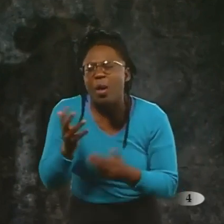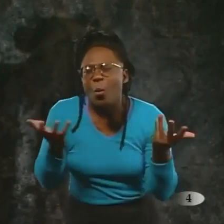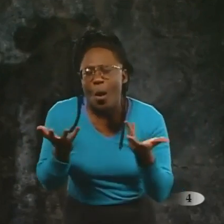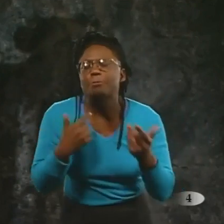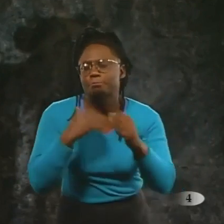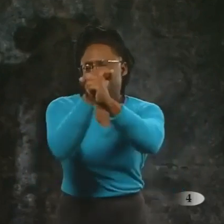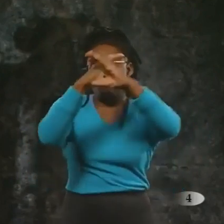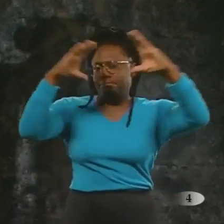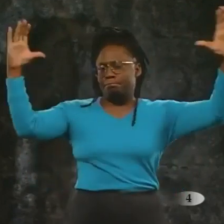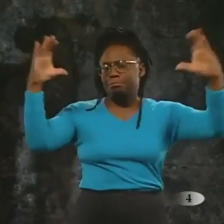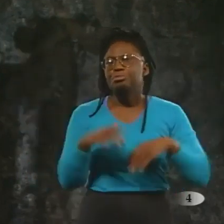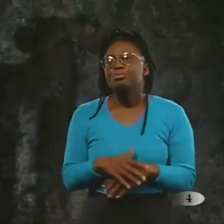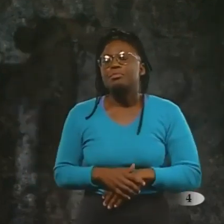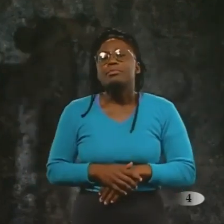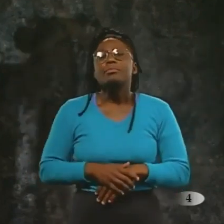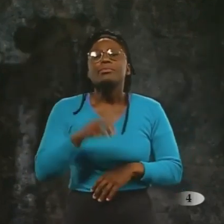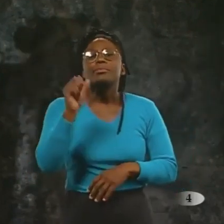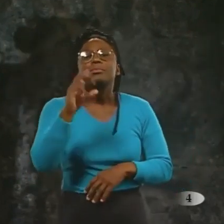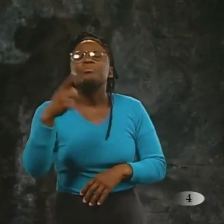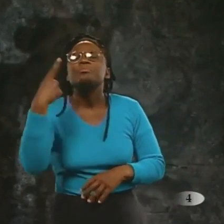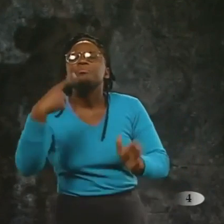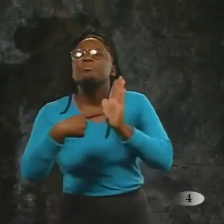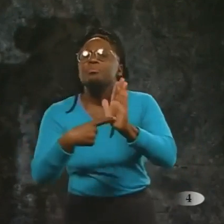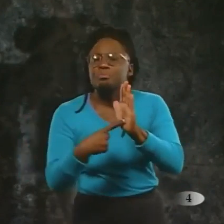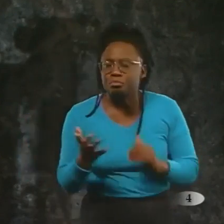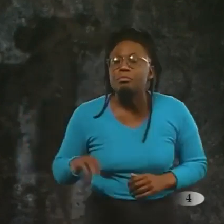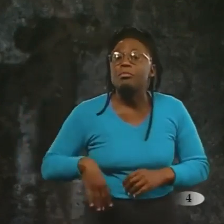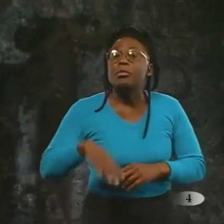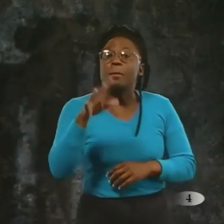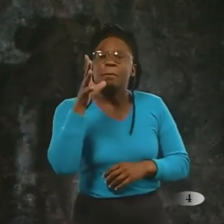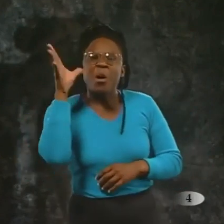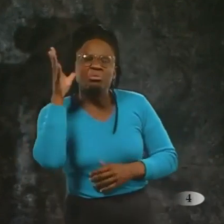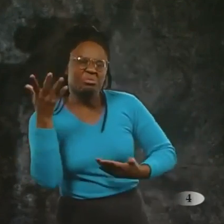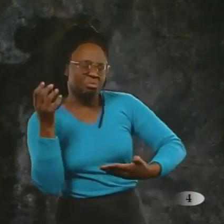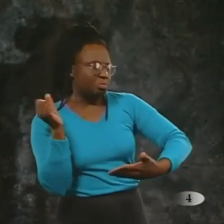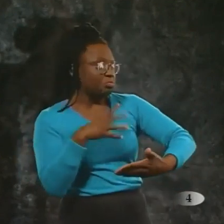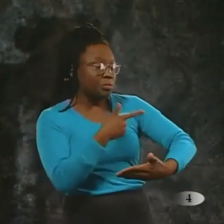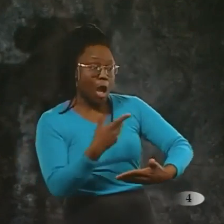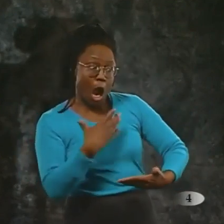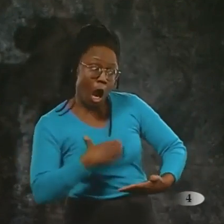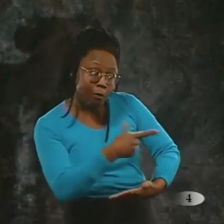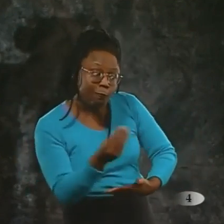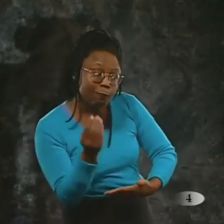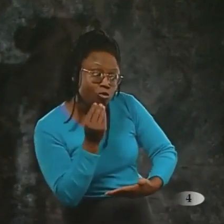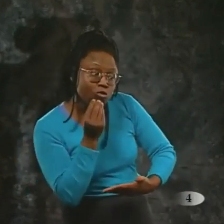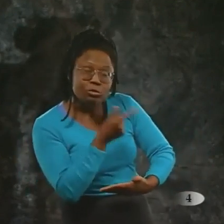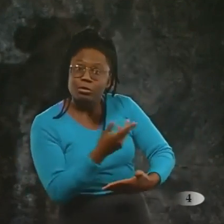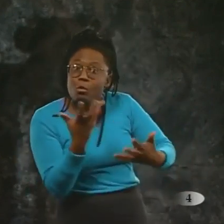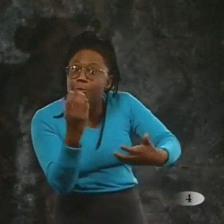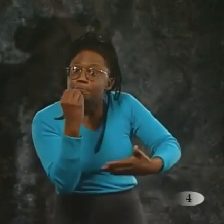So now I want to understand what the thought process for a deaf child is when they're learning fingerspelling. For example, let's say a parent